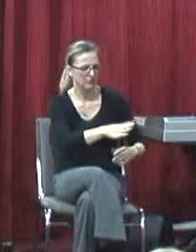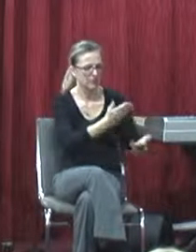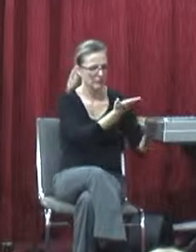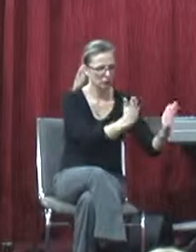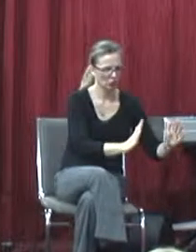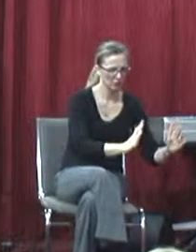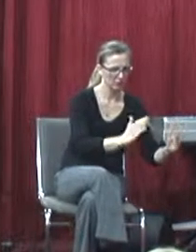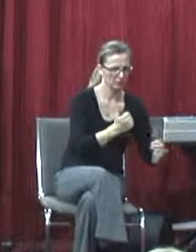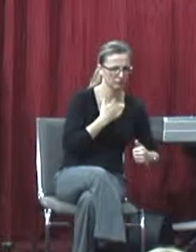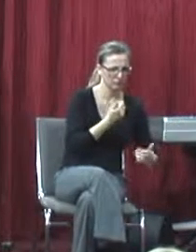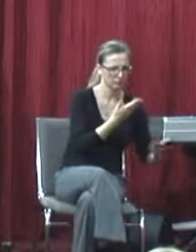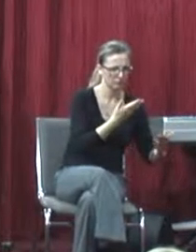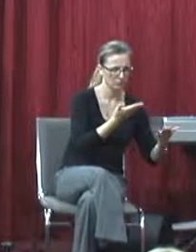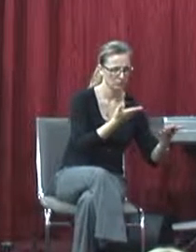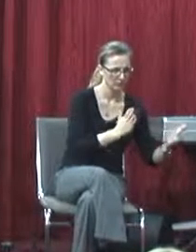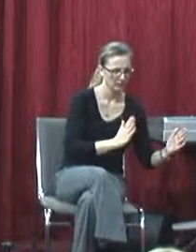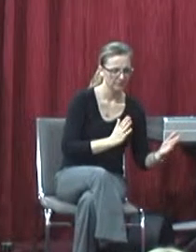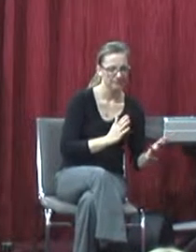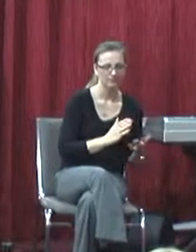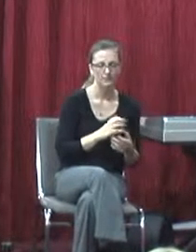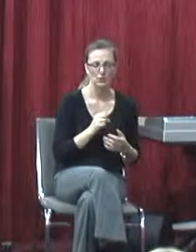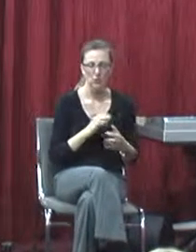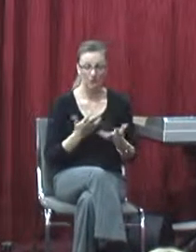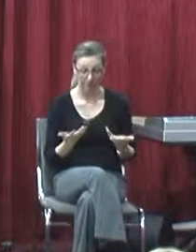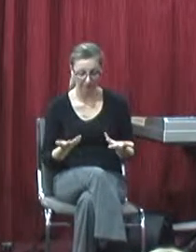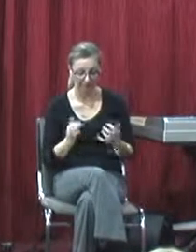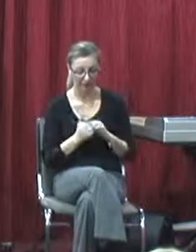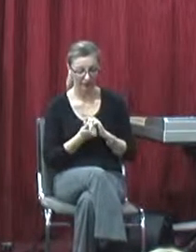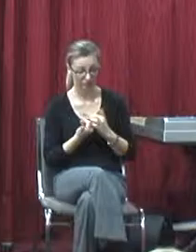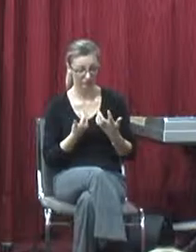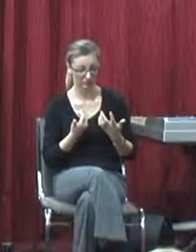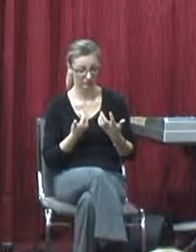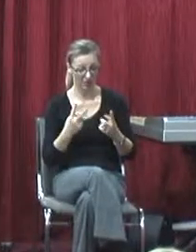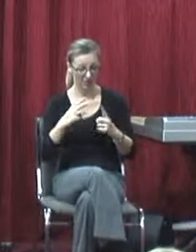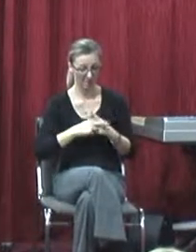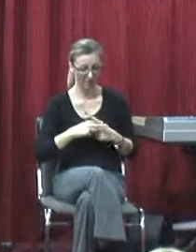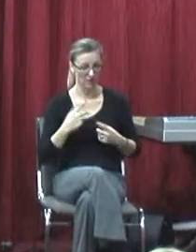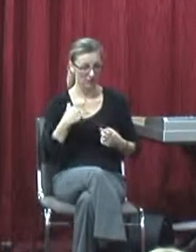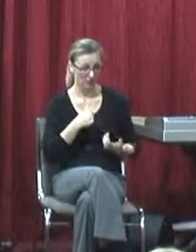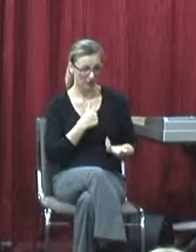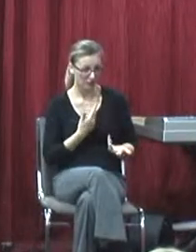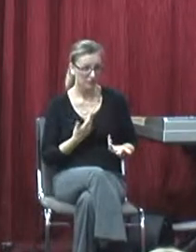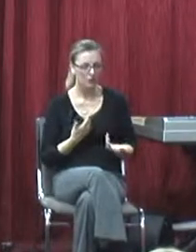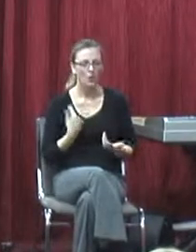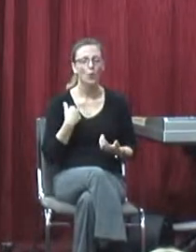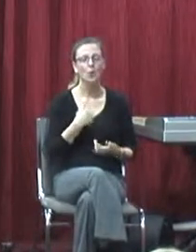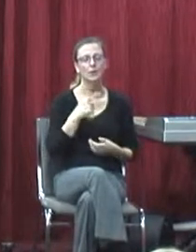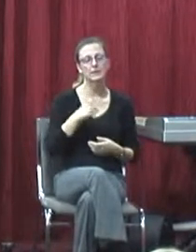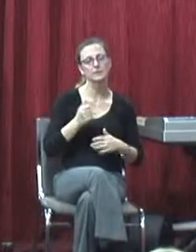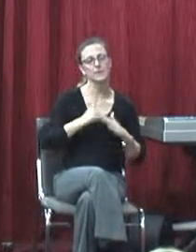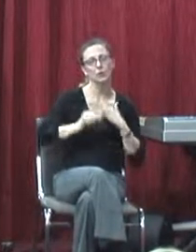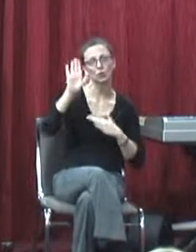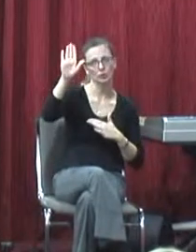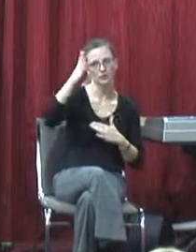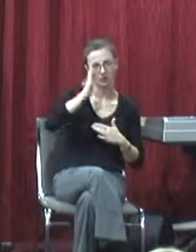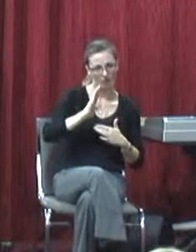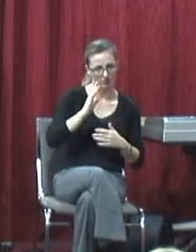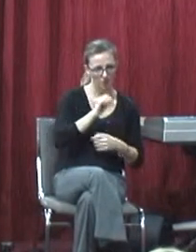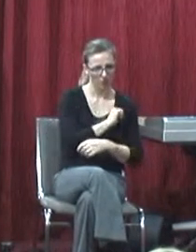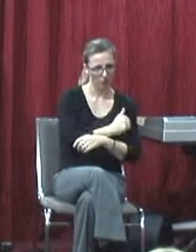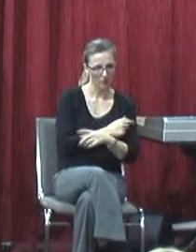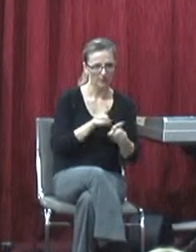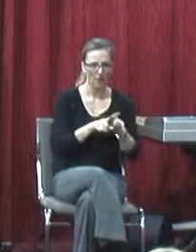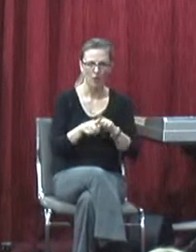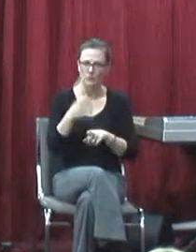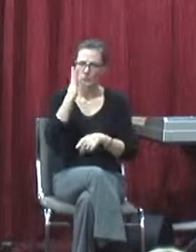So, here's where this all plays out in relation to us. We must be under God's authority, but also